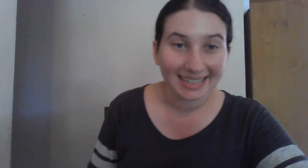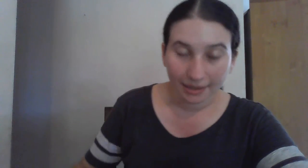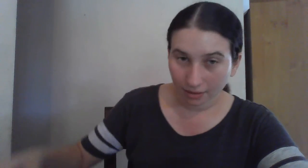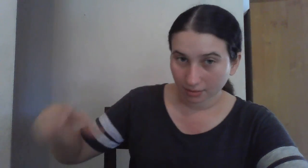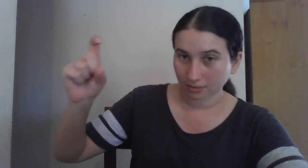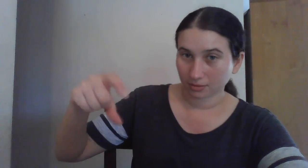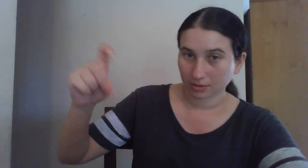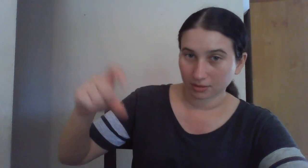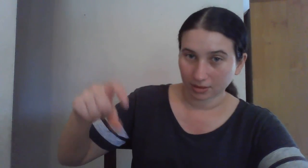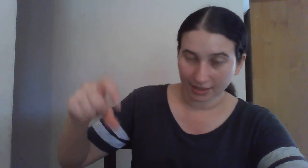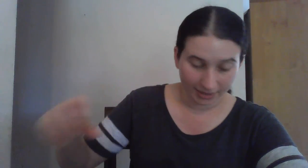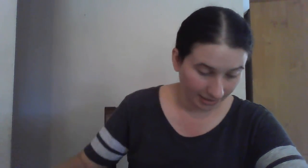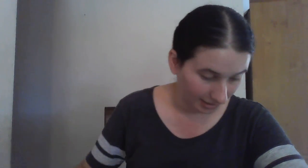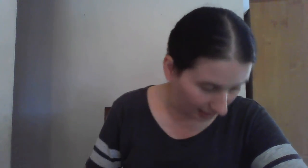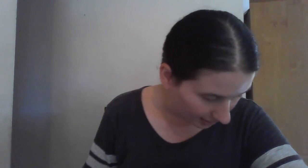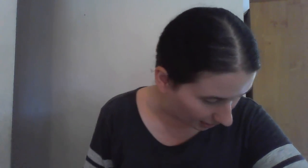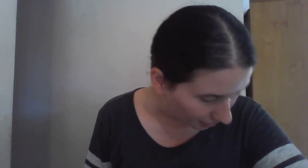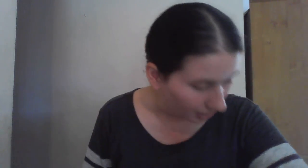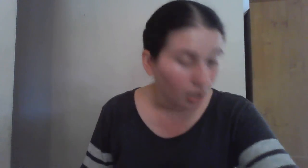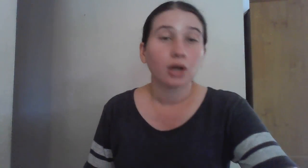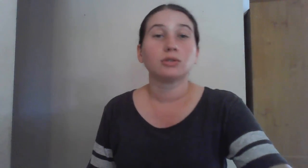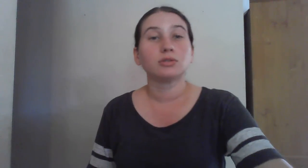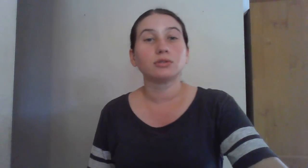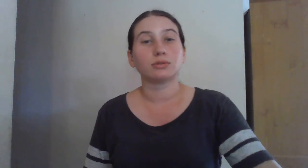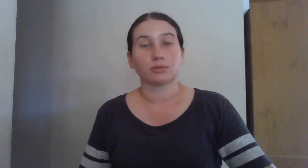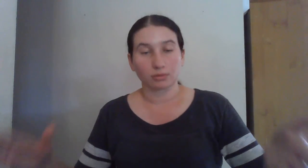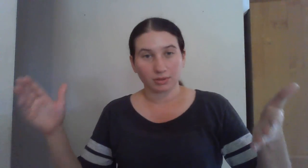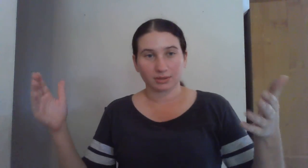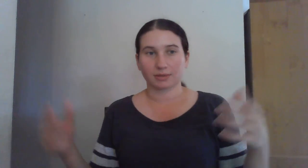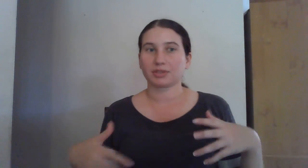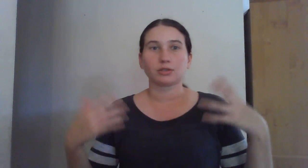Need, as in it's necessary. New, something